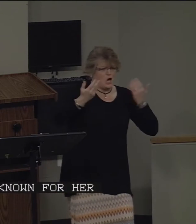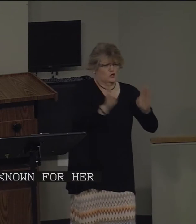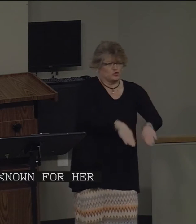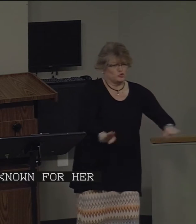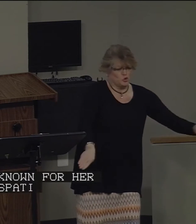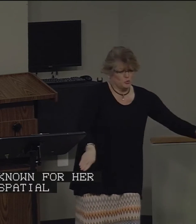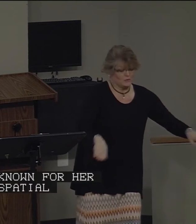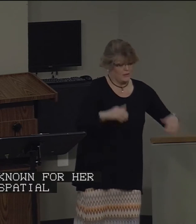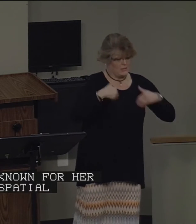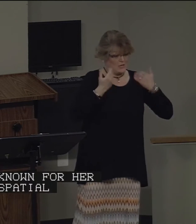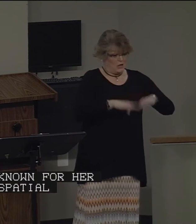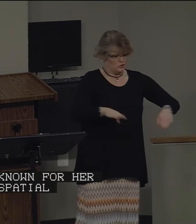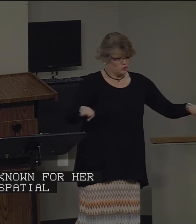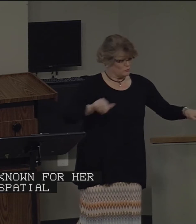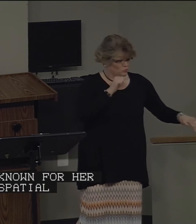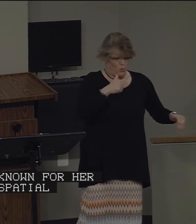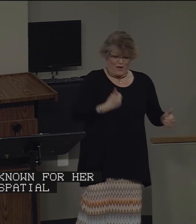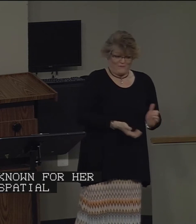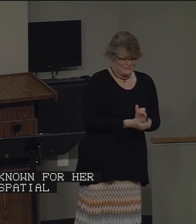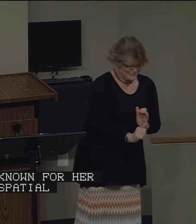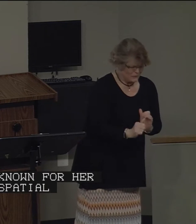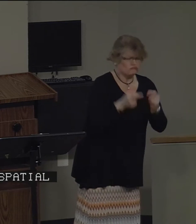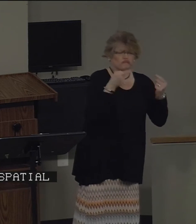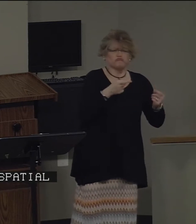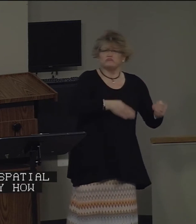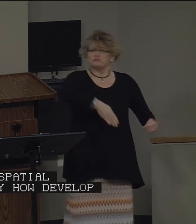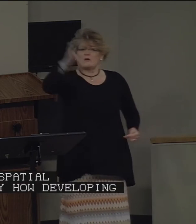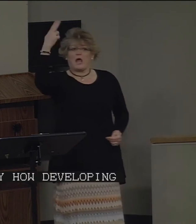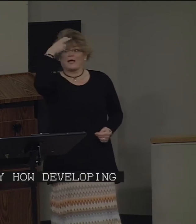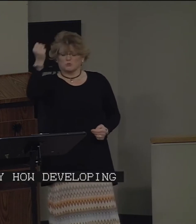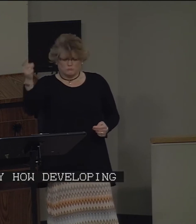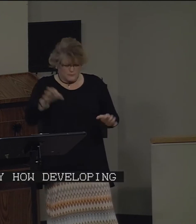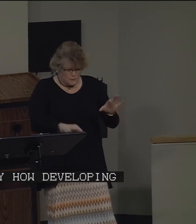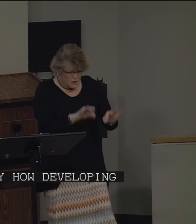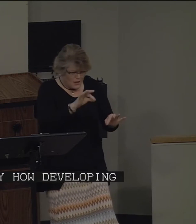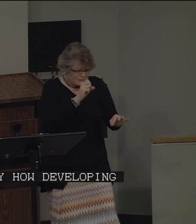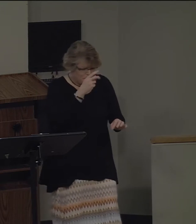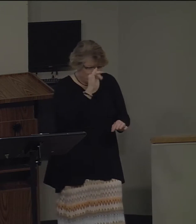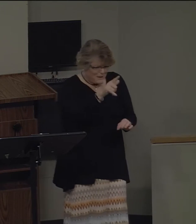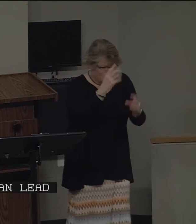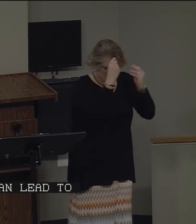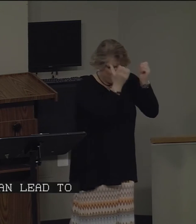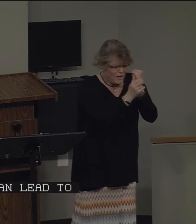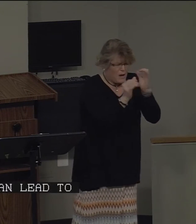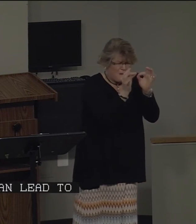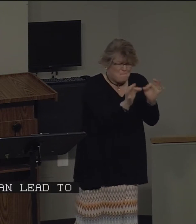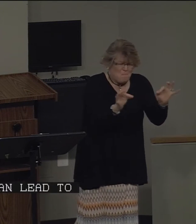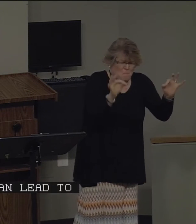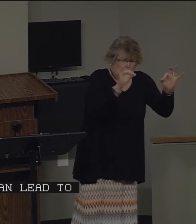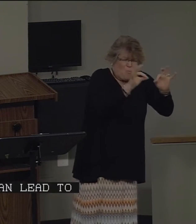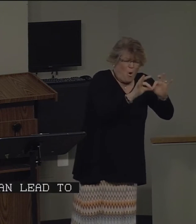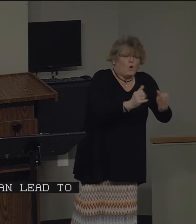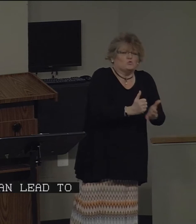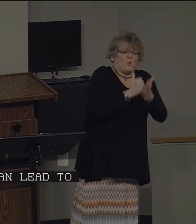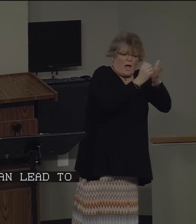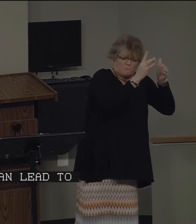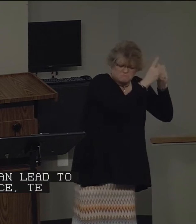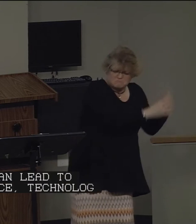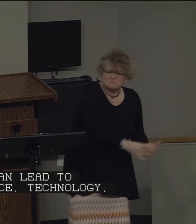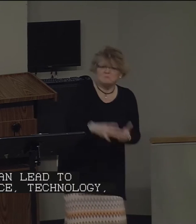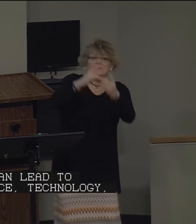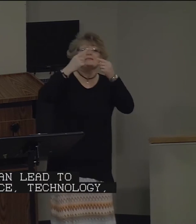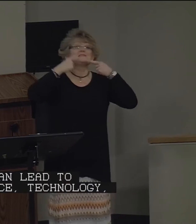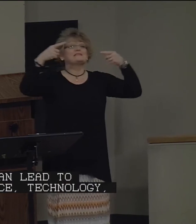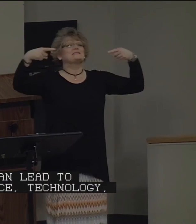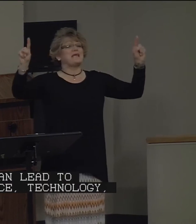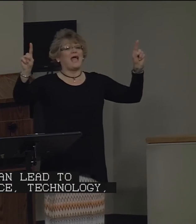how important these developmental skills are in young children and how it can lead to success in science, technology, engineering,